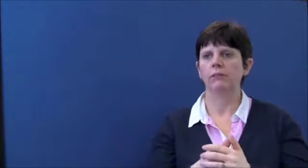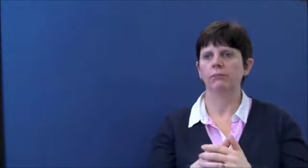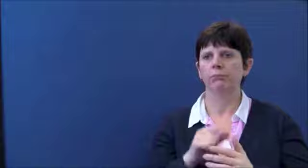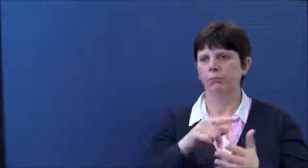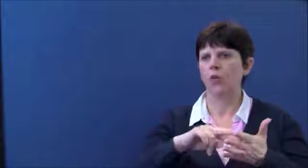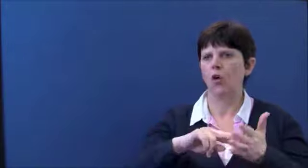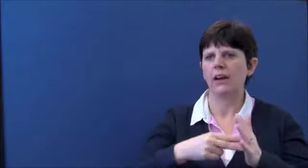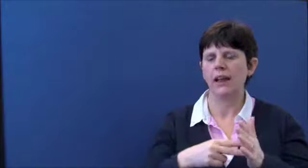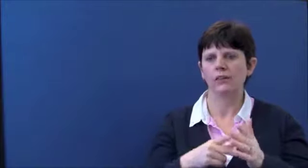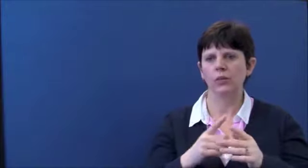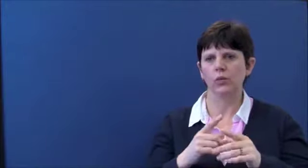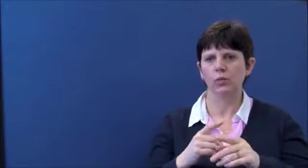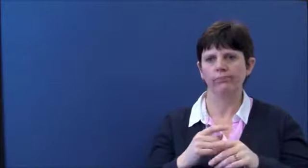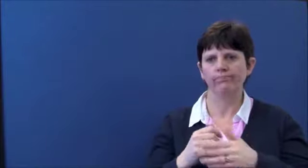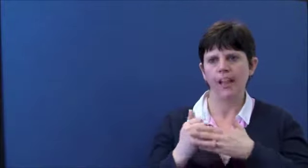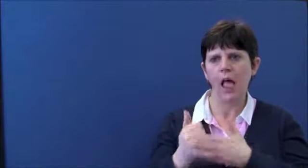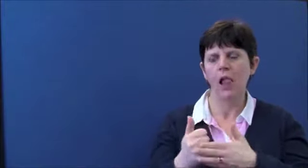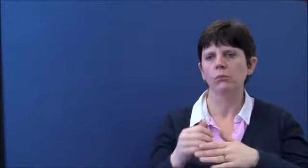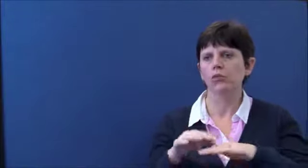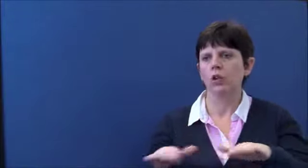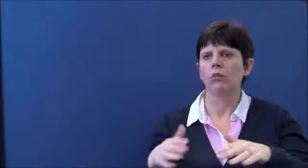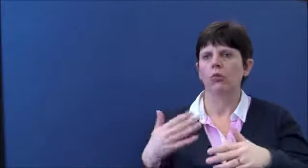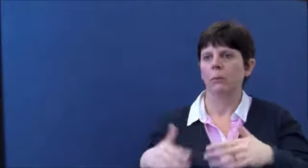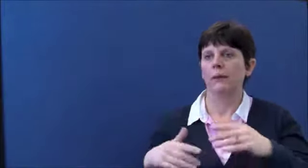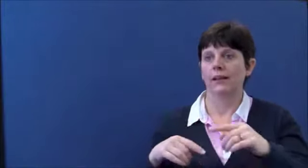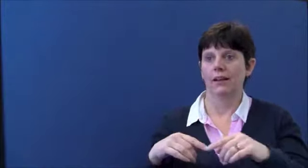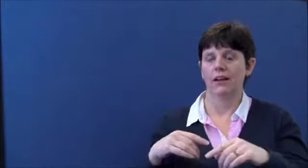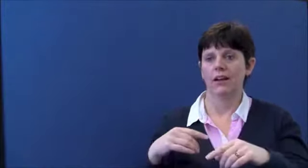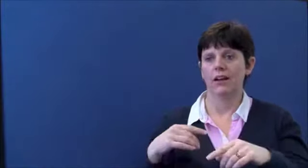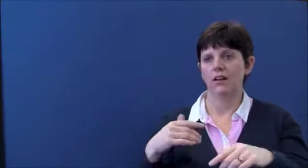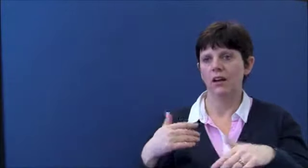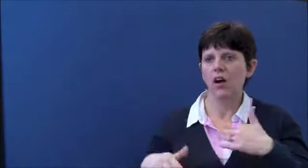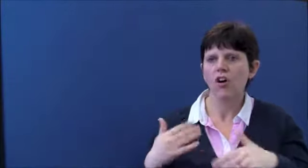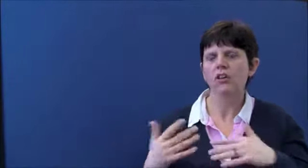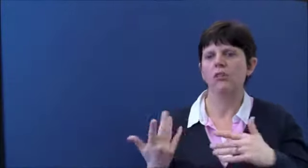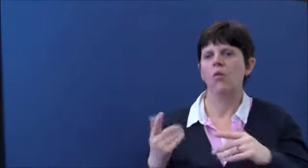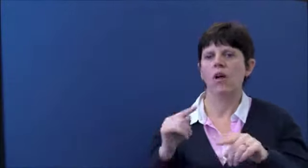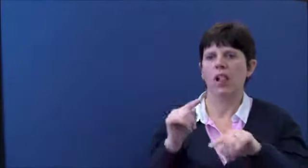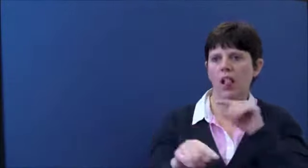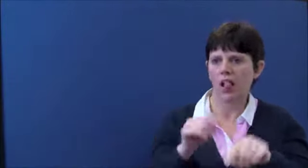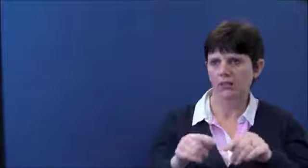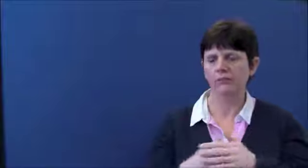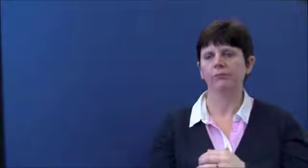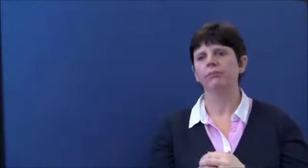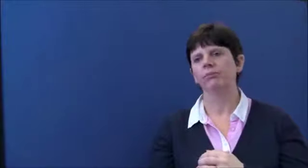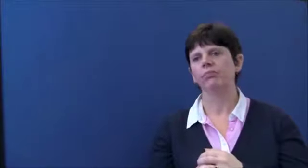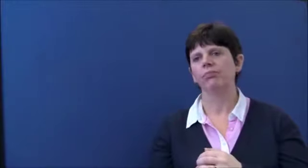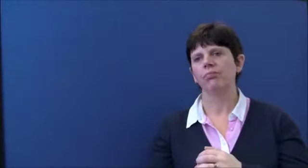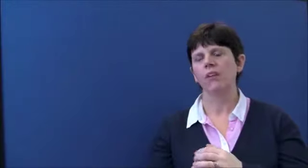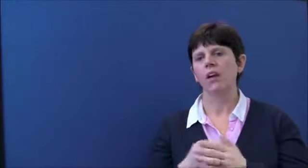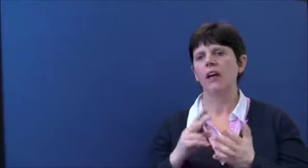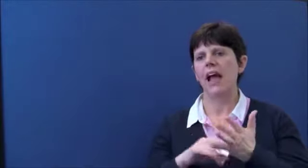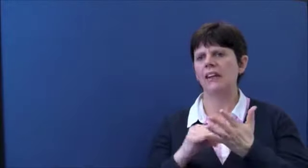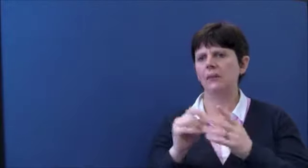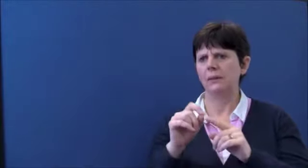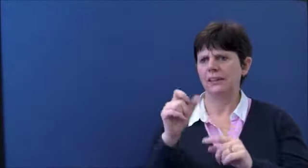that helps children and young people who've been abused or harmed in some way. The NSPCC want to find out from deaf and disabled children and young